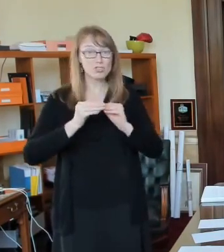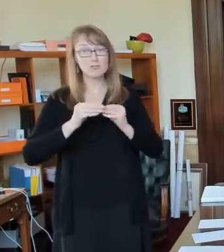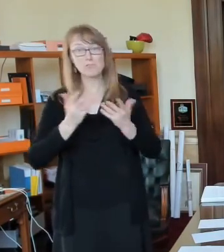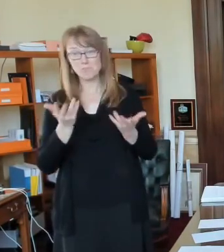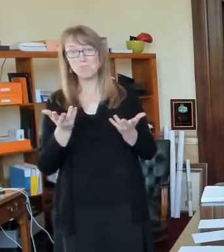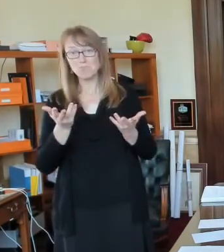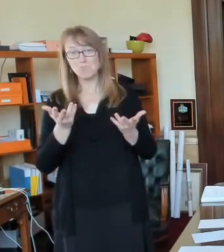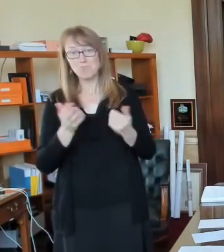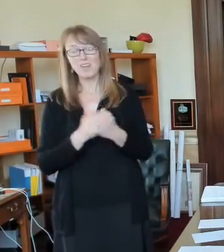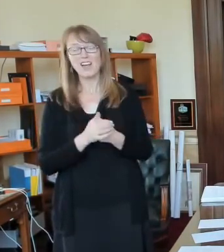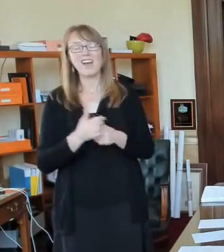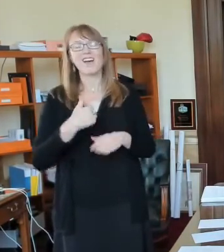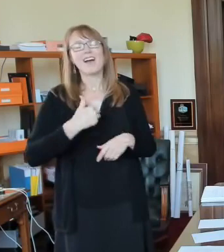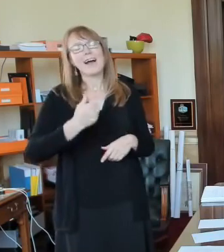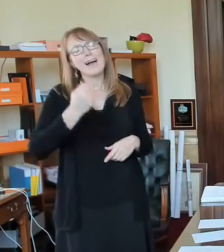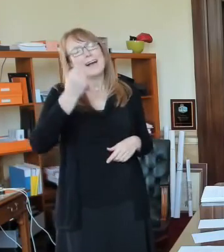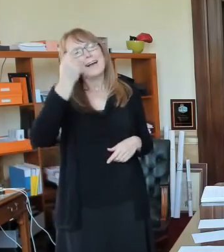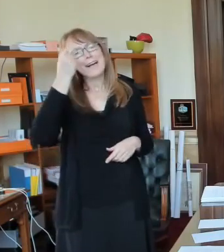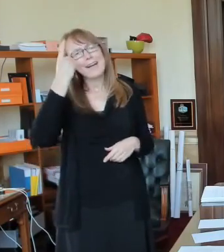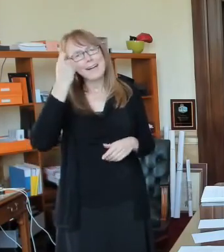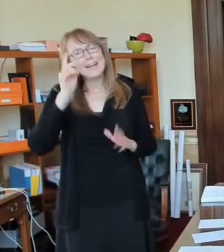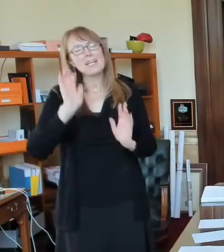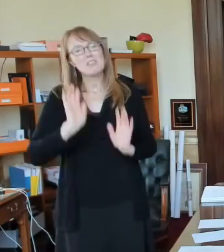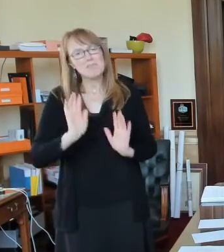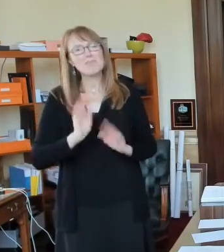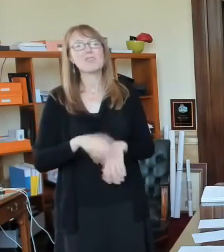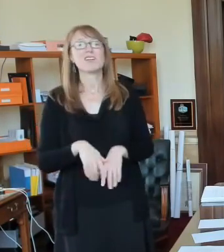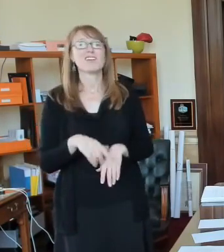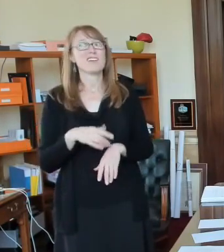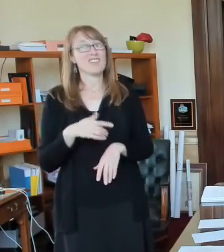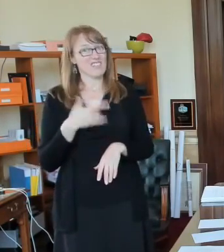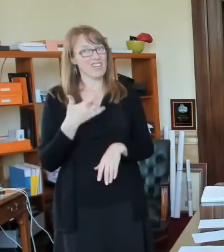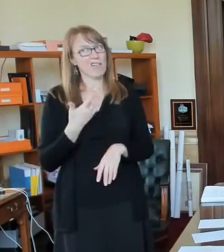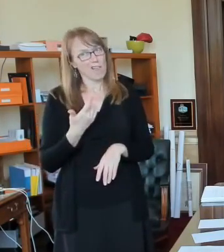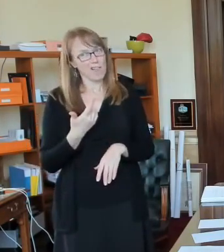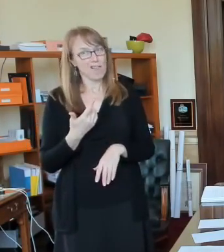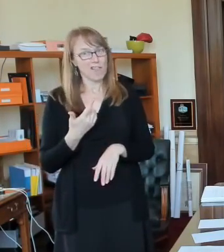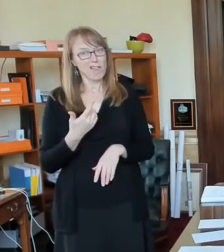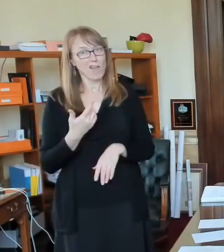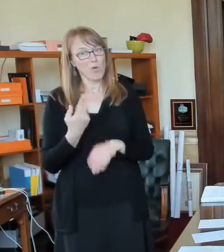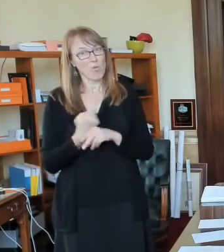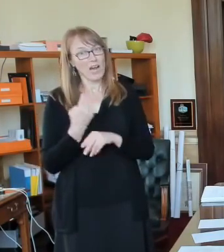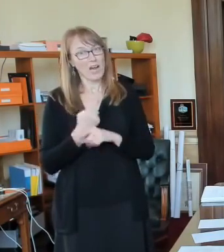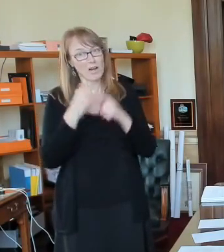I get it, wearing a mask can be kind of irritating, annoying.